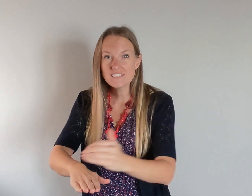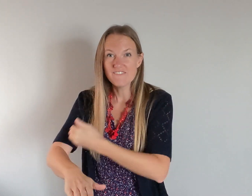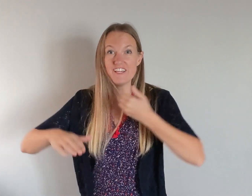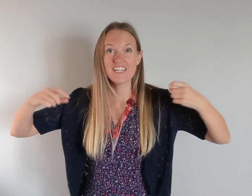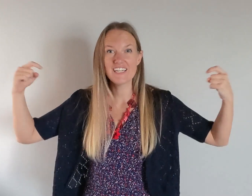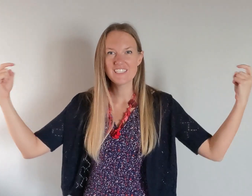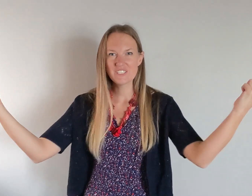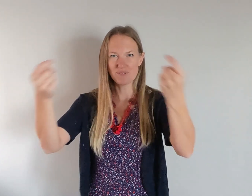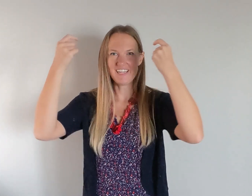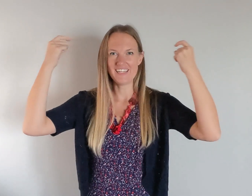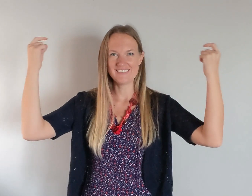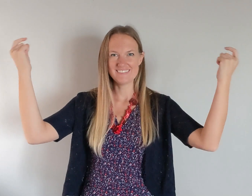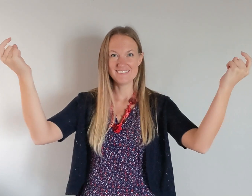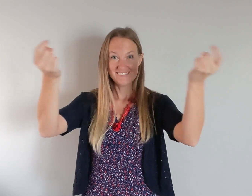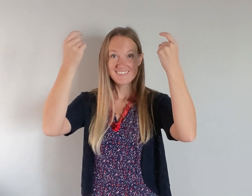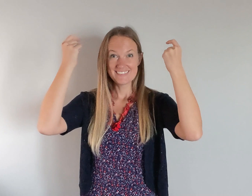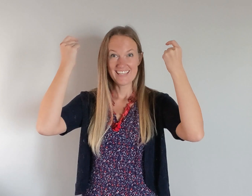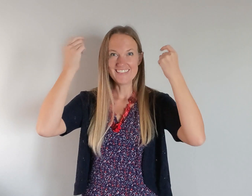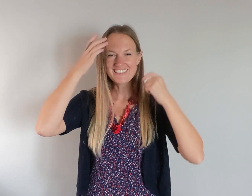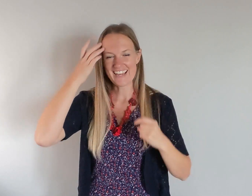the victory. Let's try again.